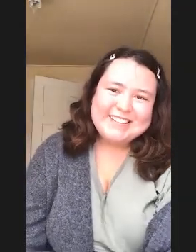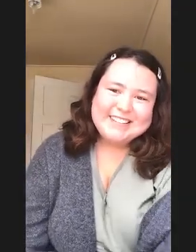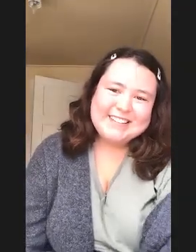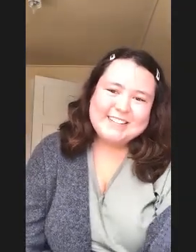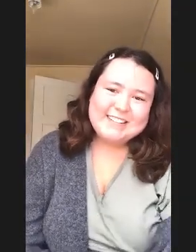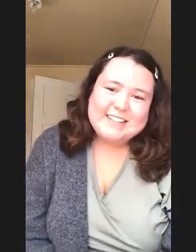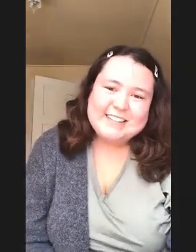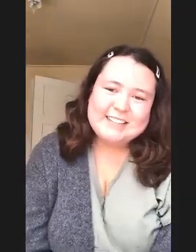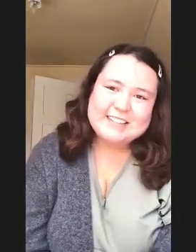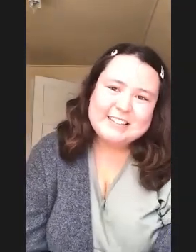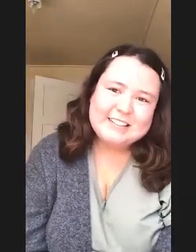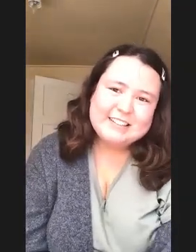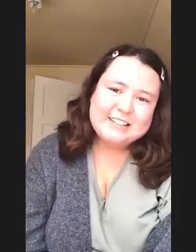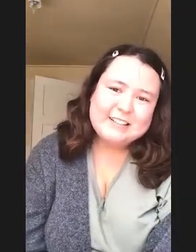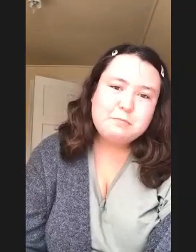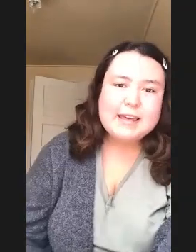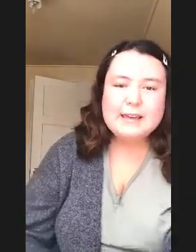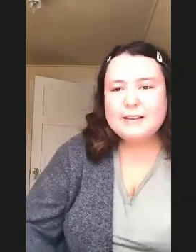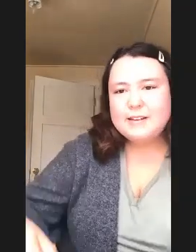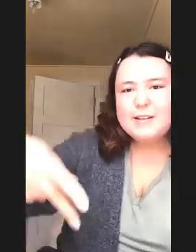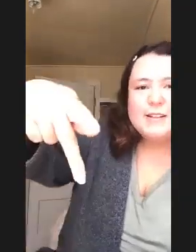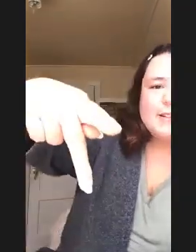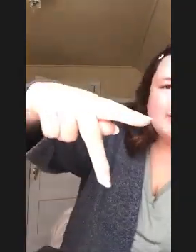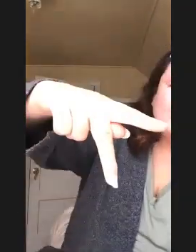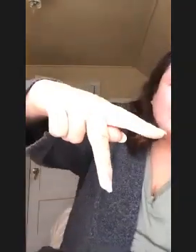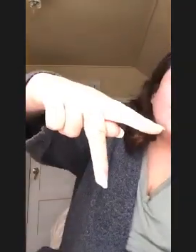What's the P again? P? Yeah.